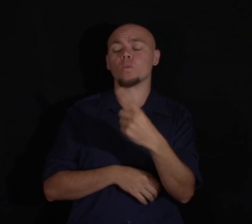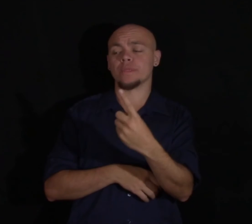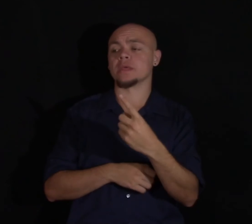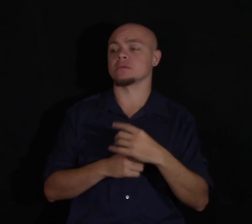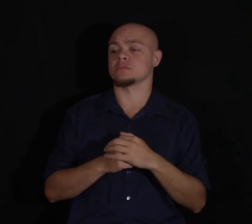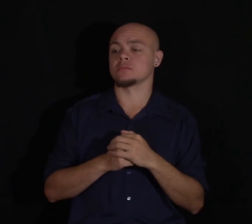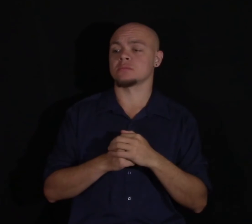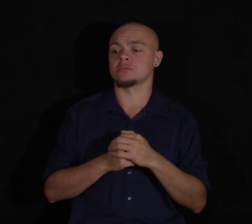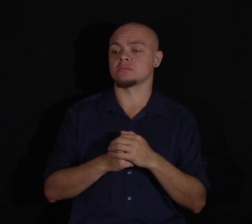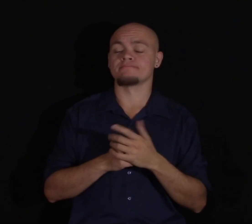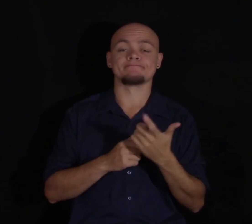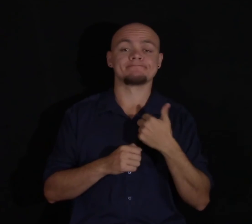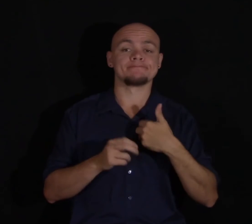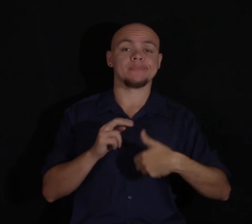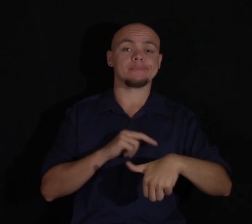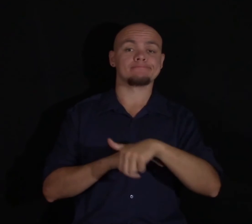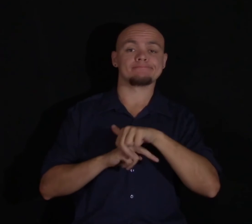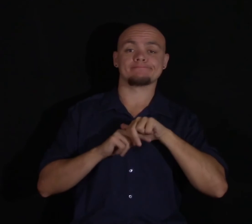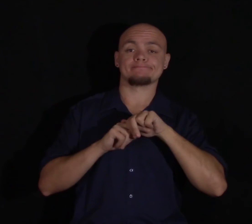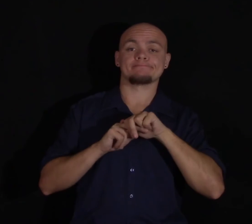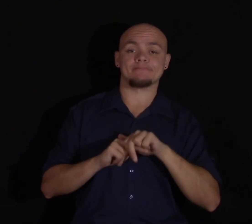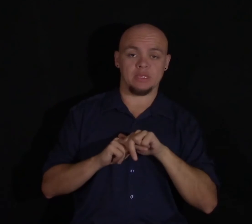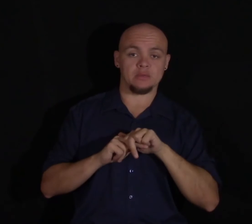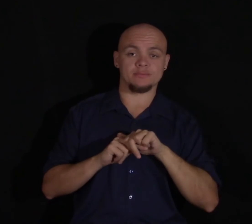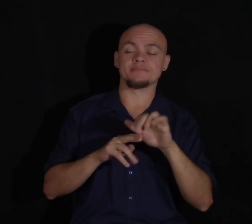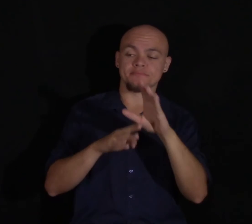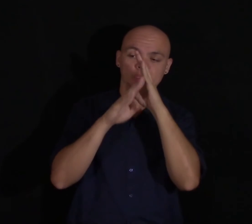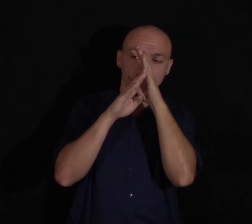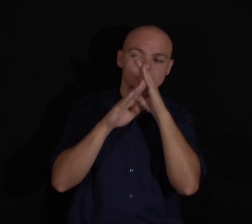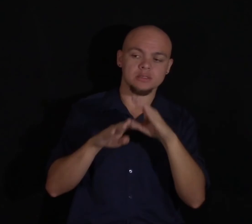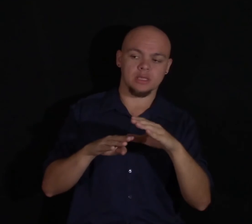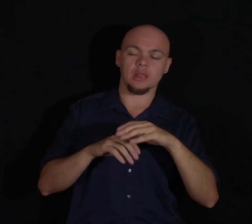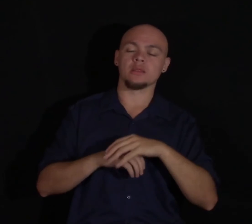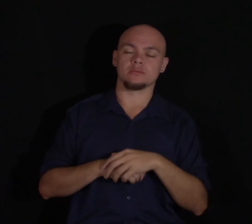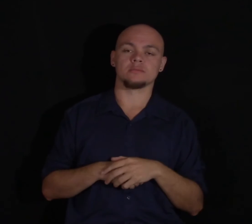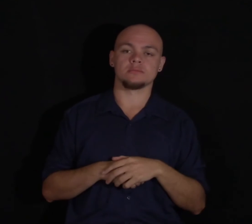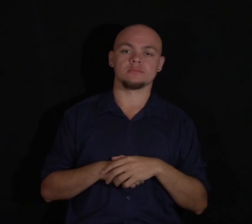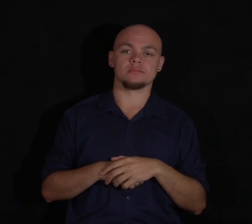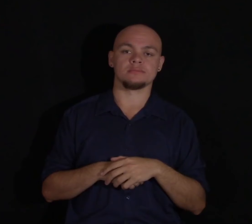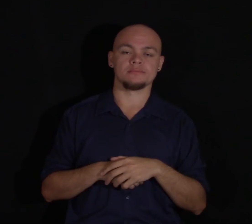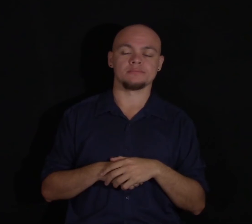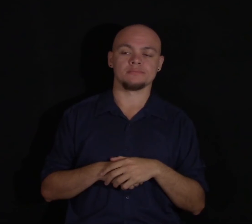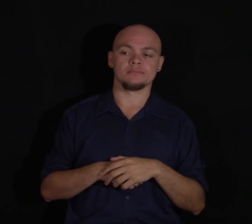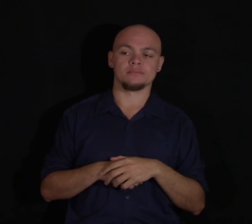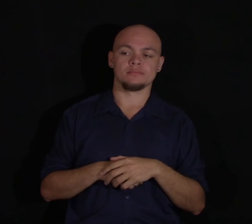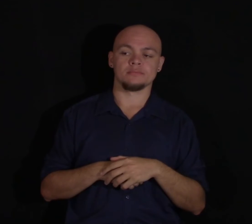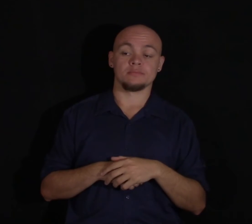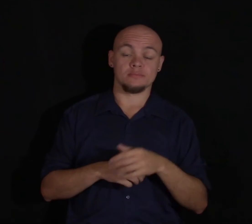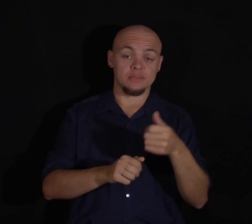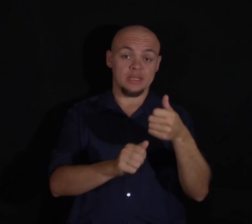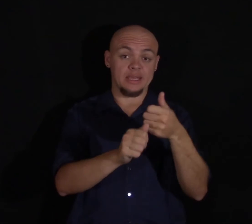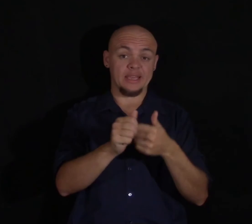I sat down, and a silence ensued. I knew that every minute was precious to